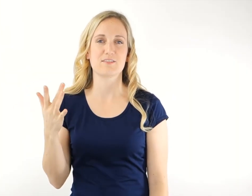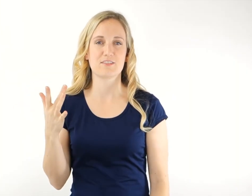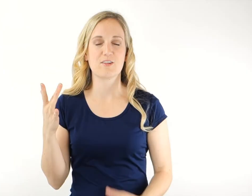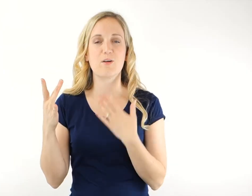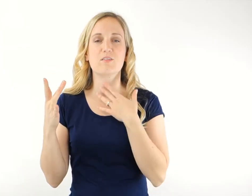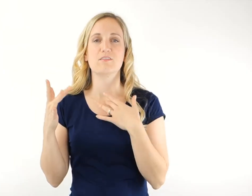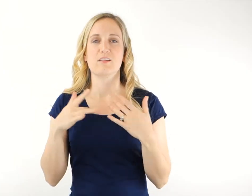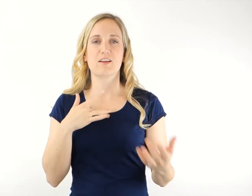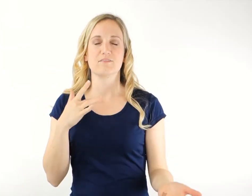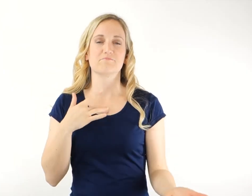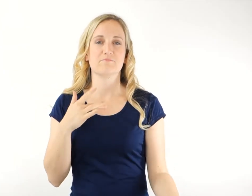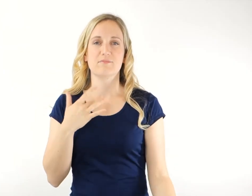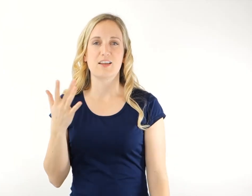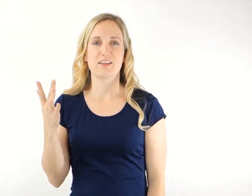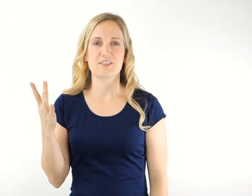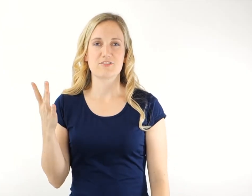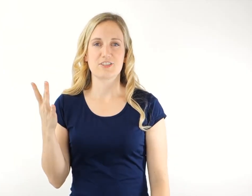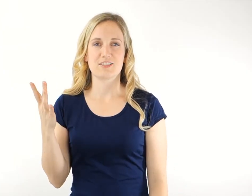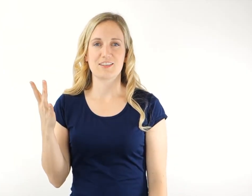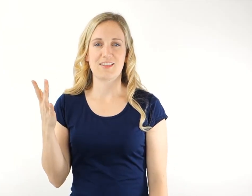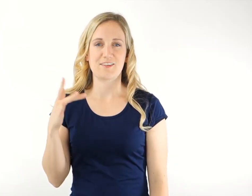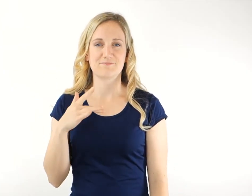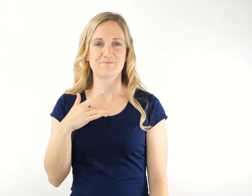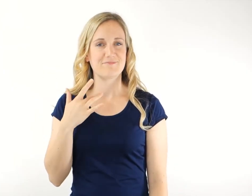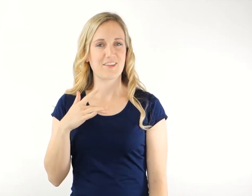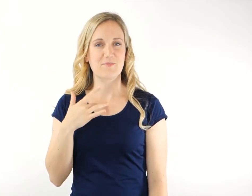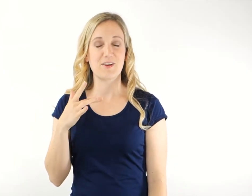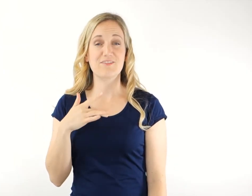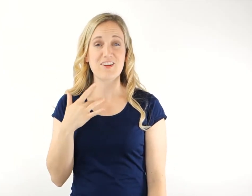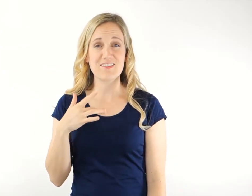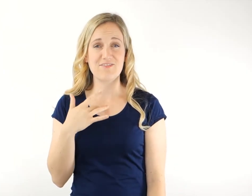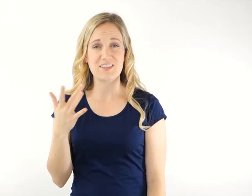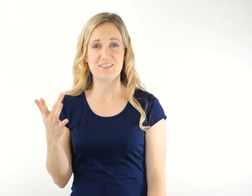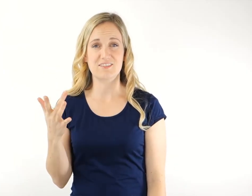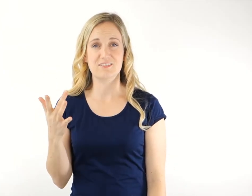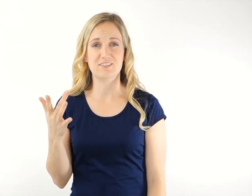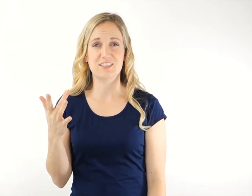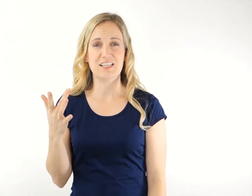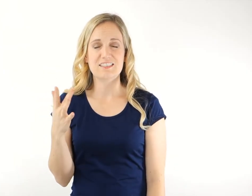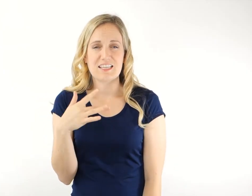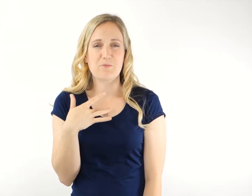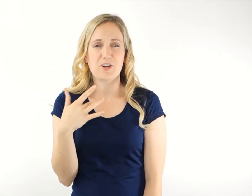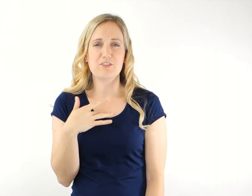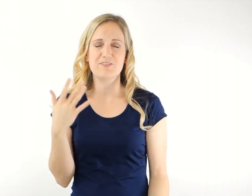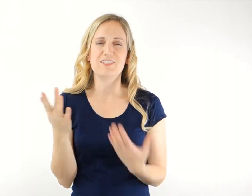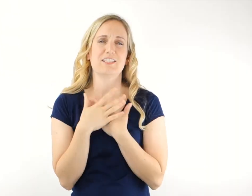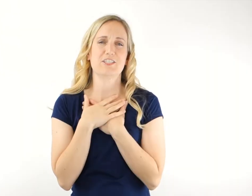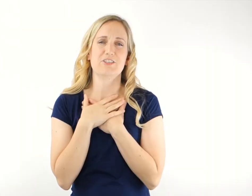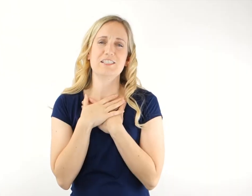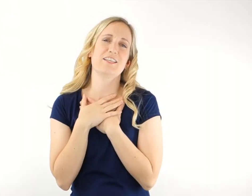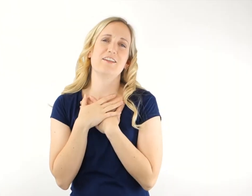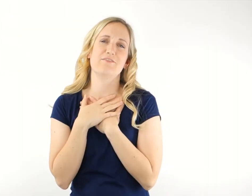against your chest like that. Whenever I feel, it's like where your feelings, they're inside of